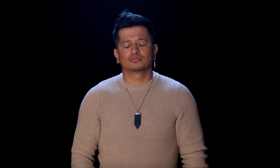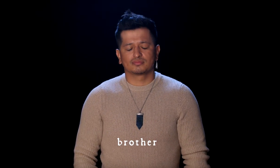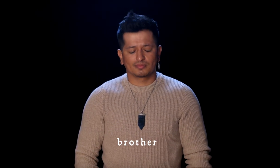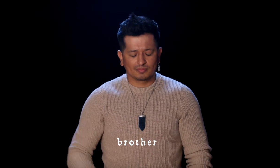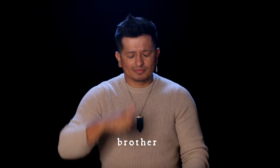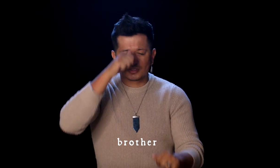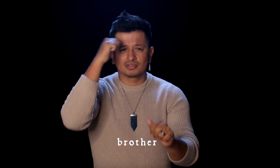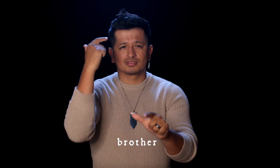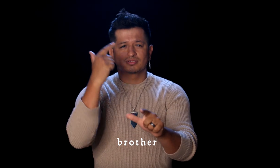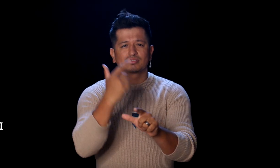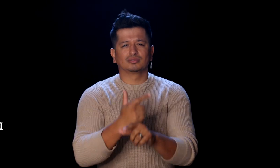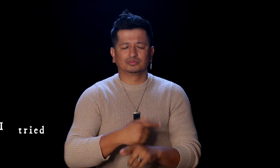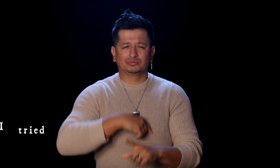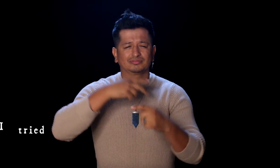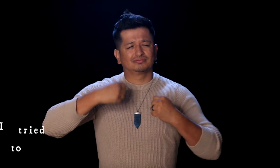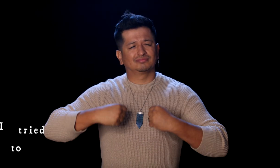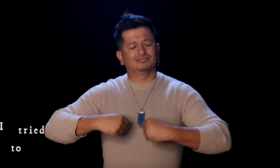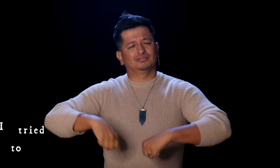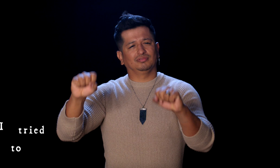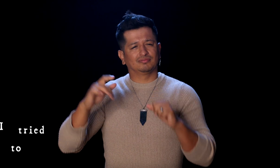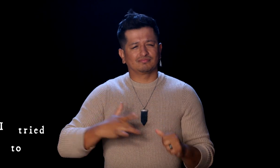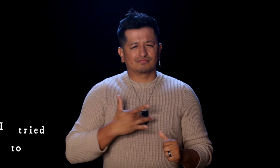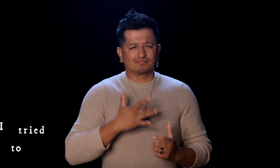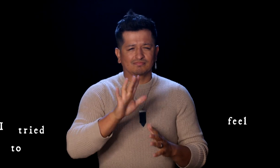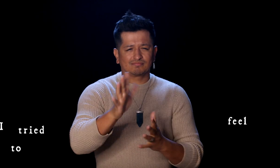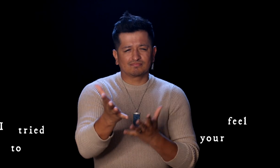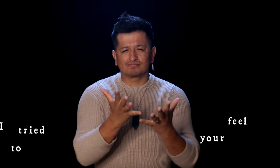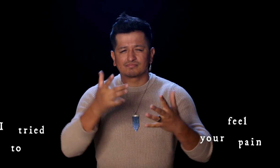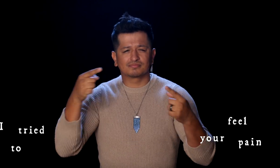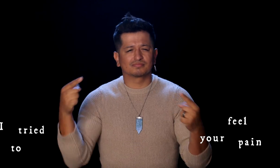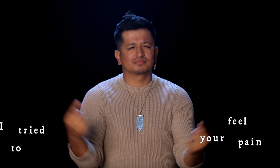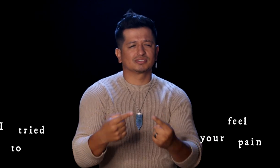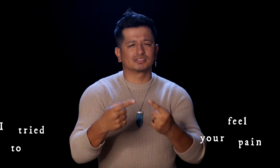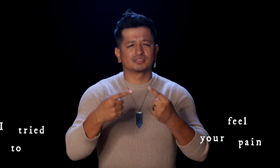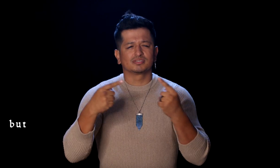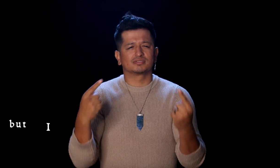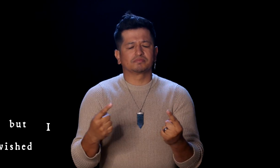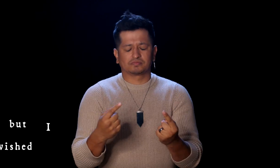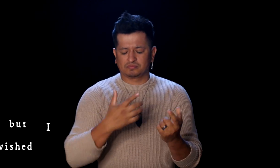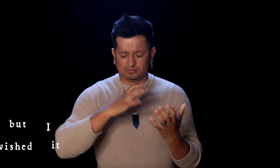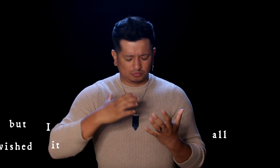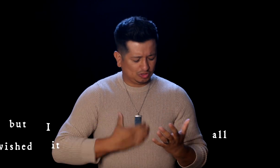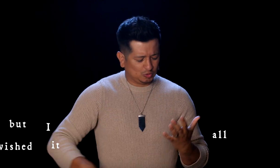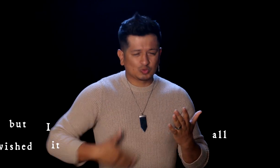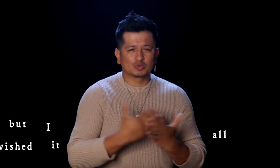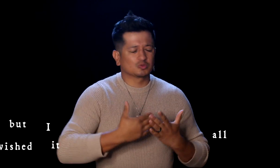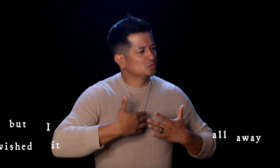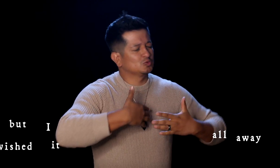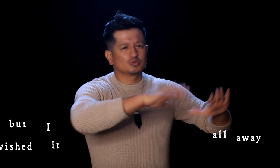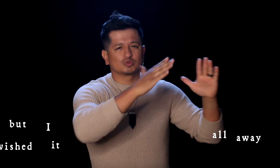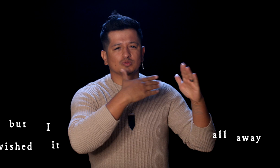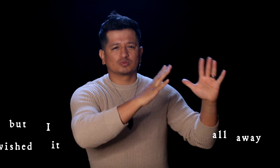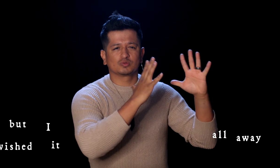Brother, I tried to feel your pain But I wished it all